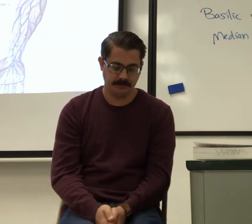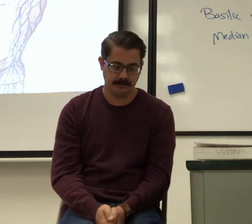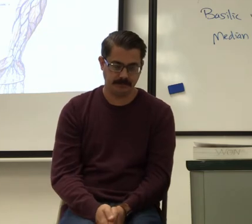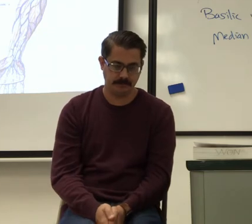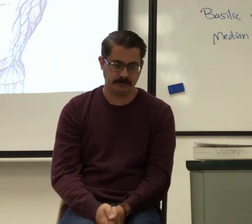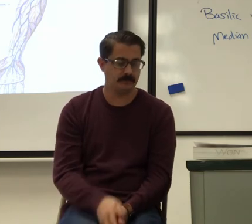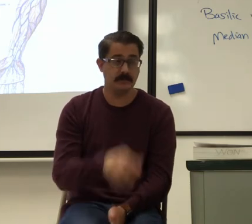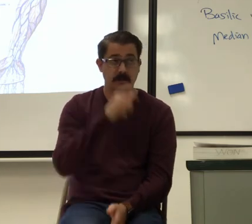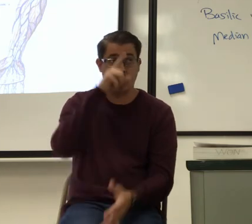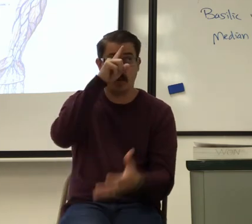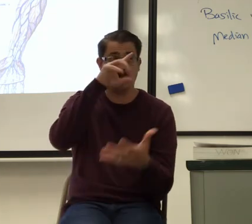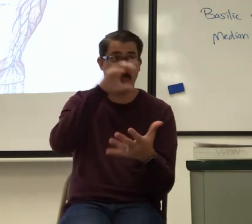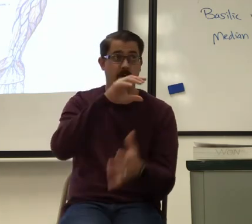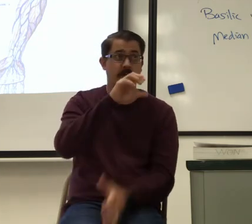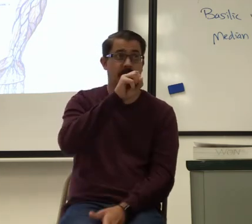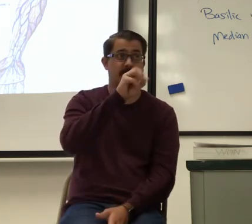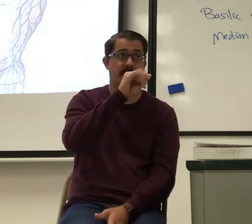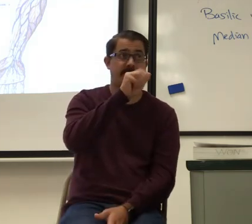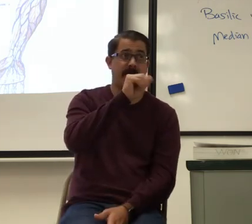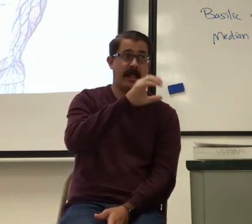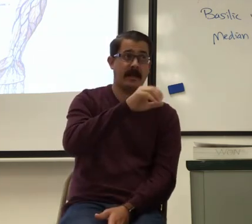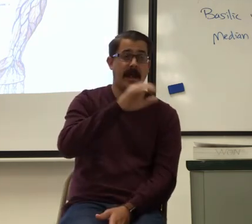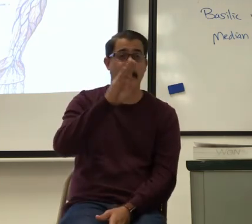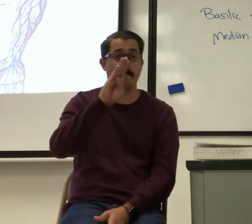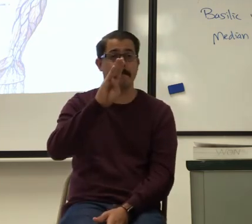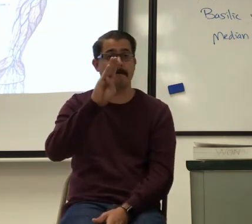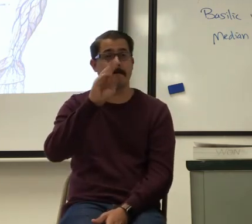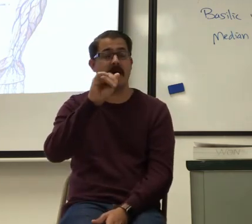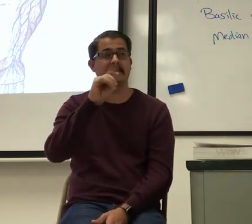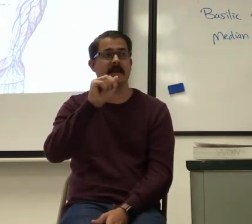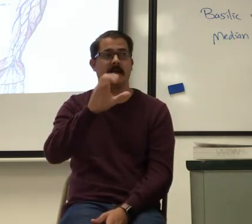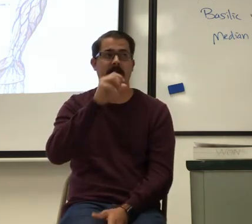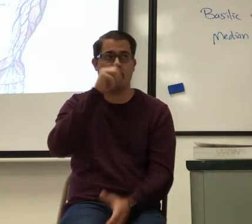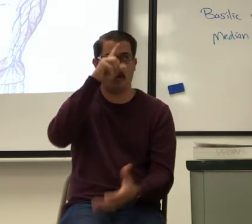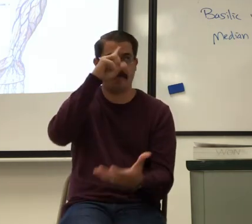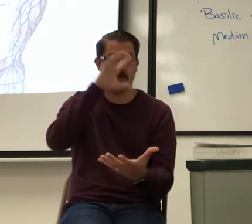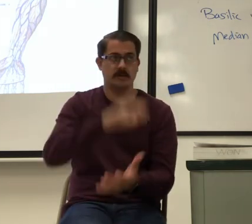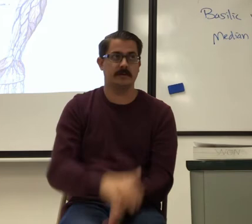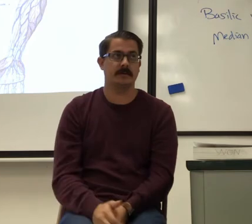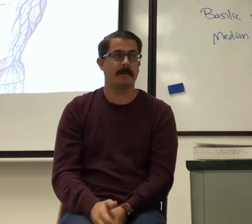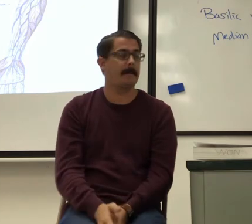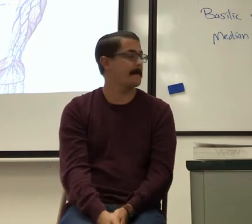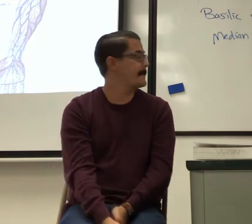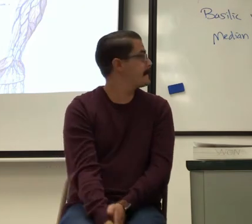Just don't confuse cephalic and basilic. So cephalic vein